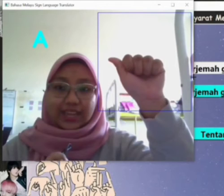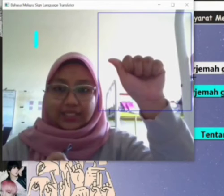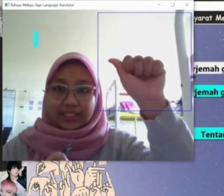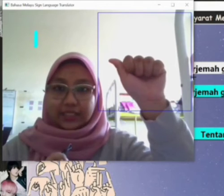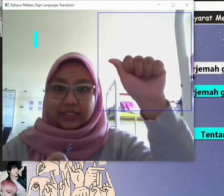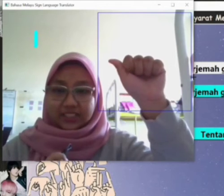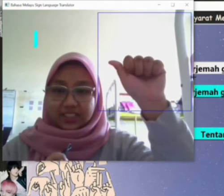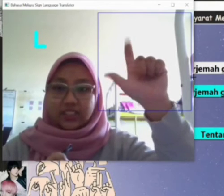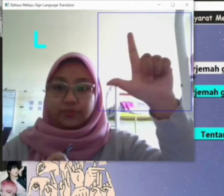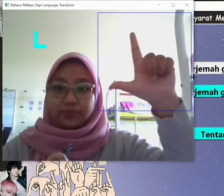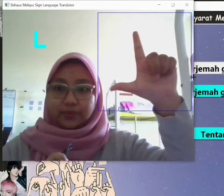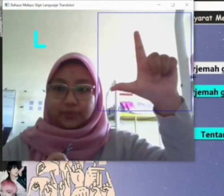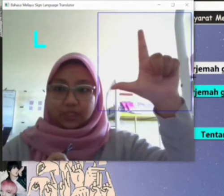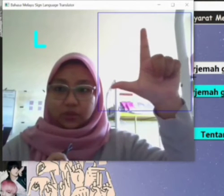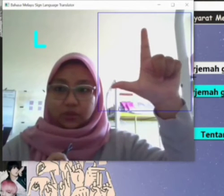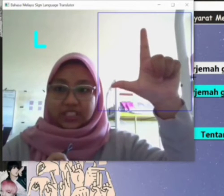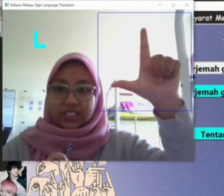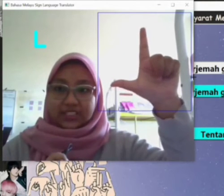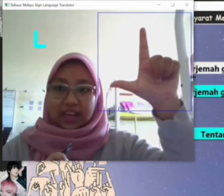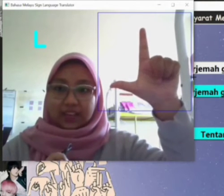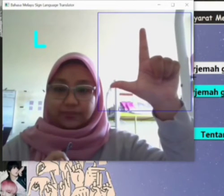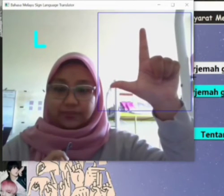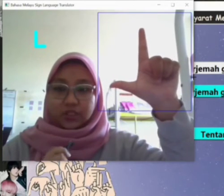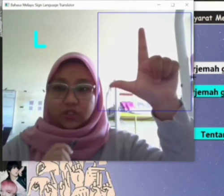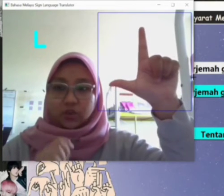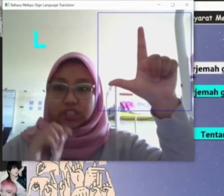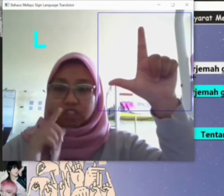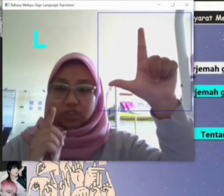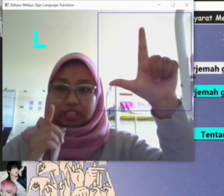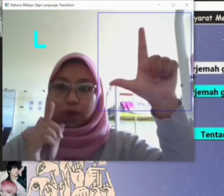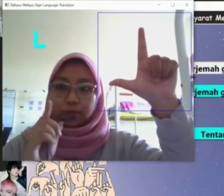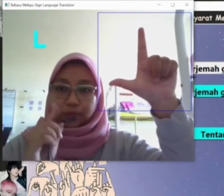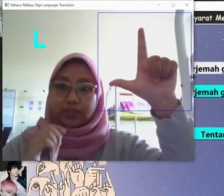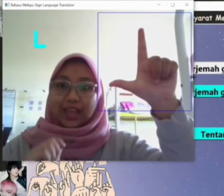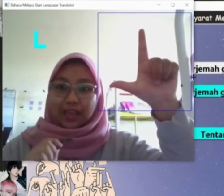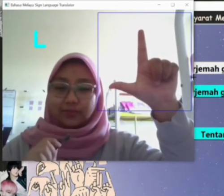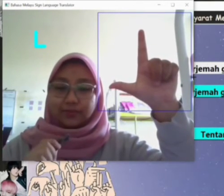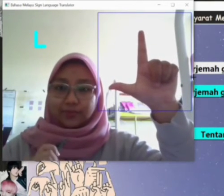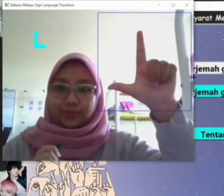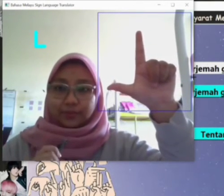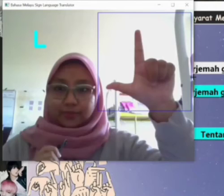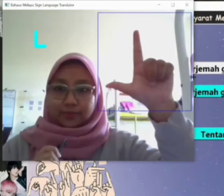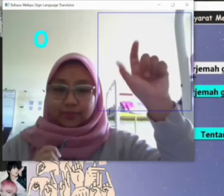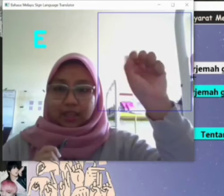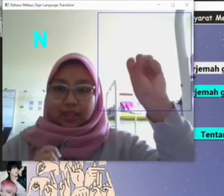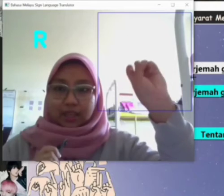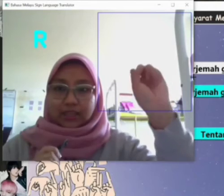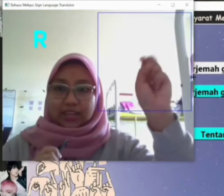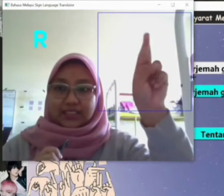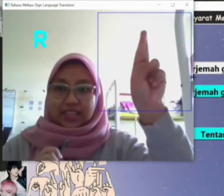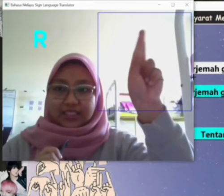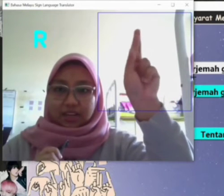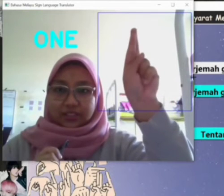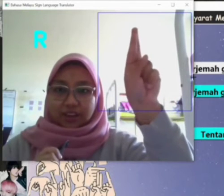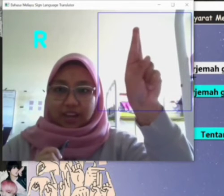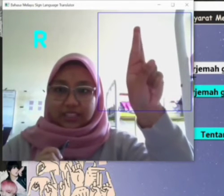use another gesture, which is L. So it's showing the output, L. And the